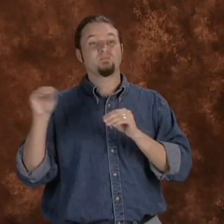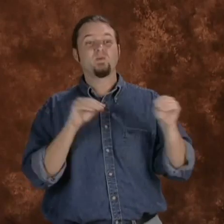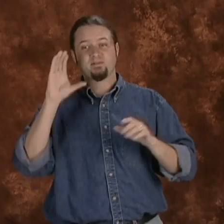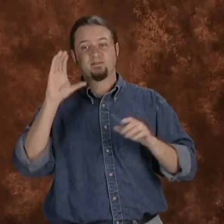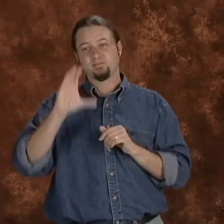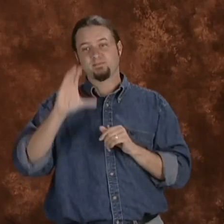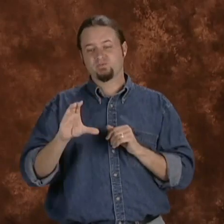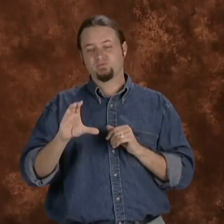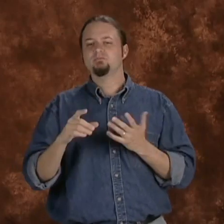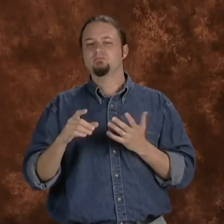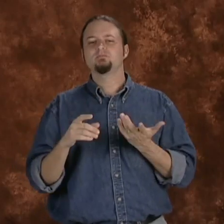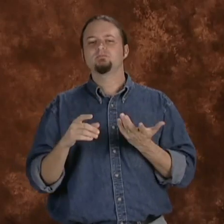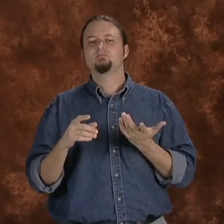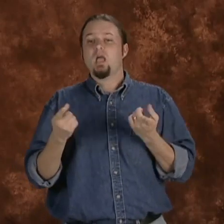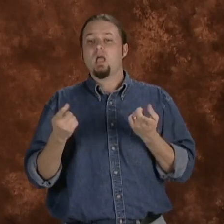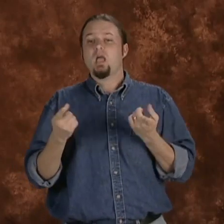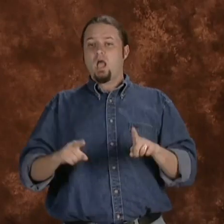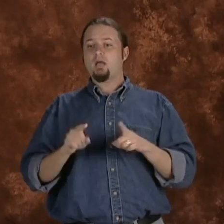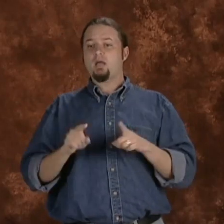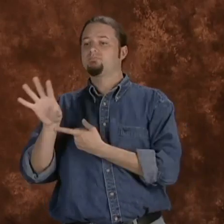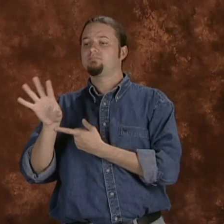moving pictures. Okay, that's good.